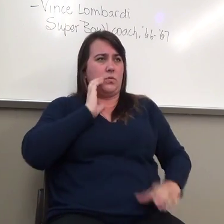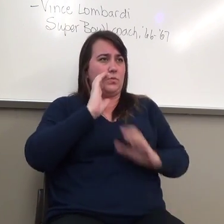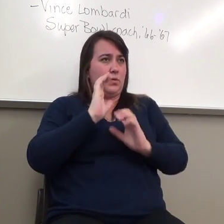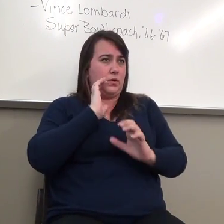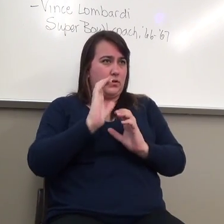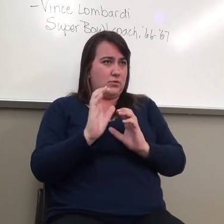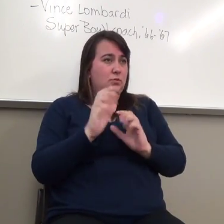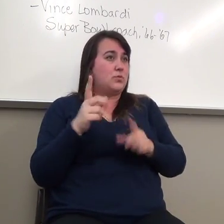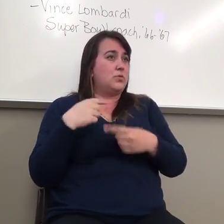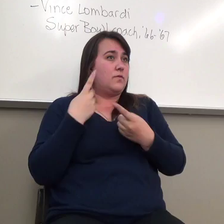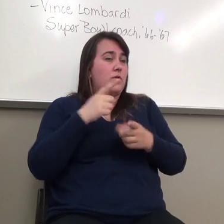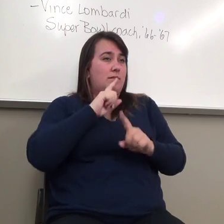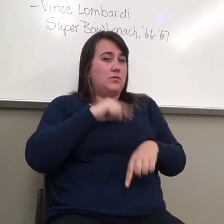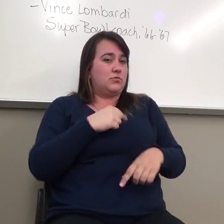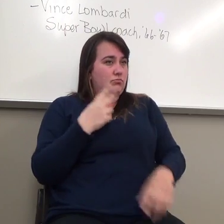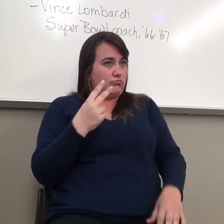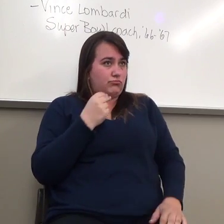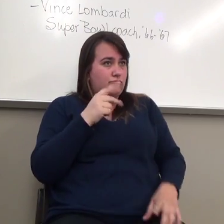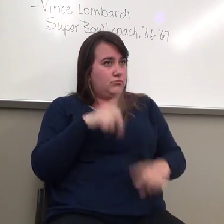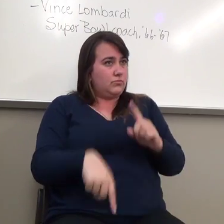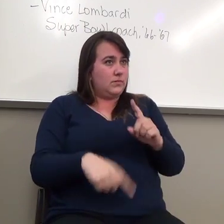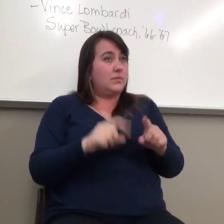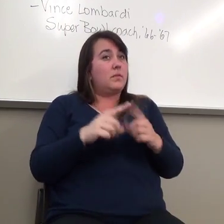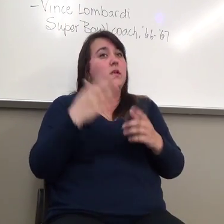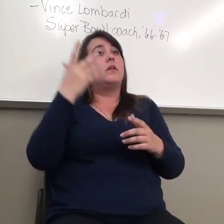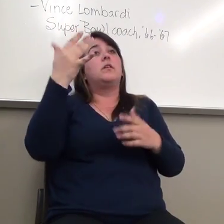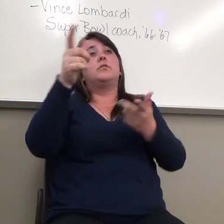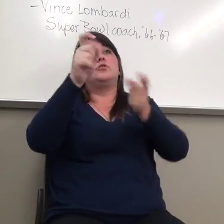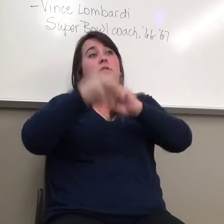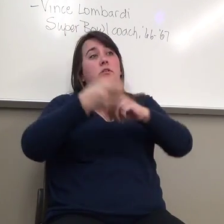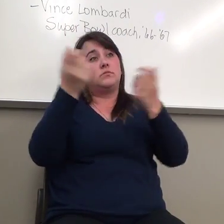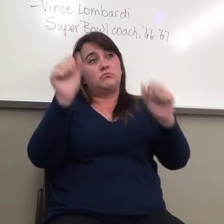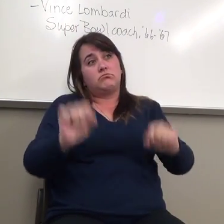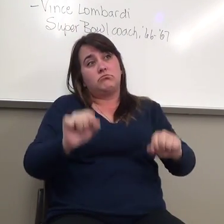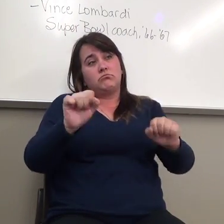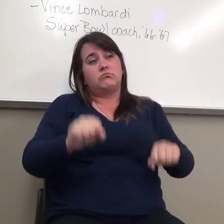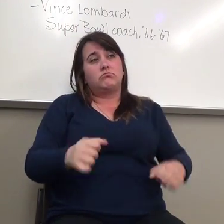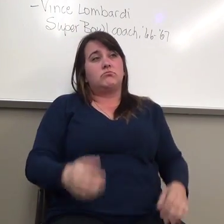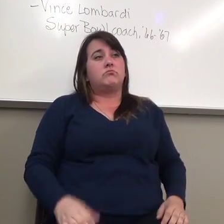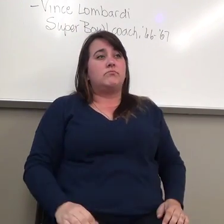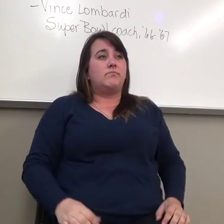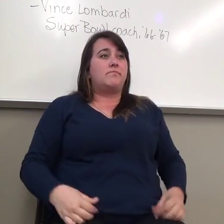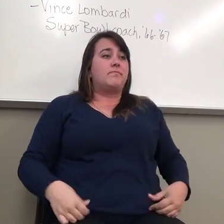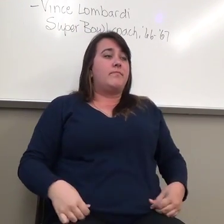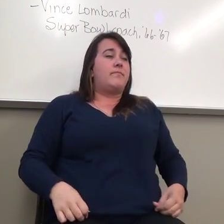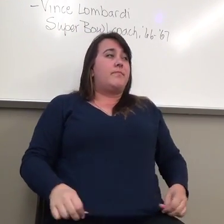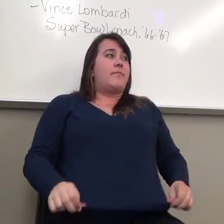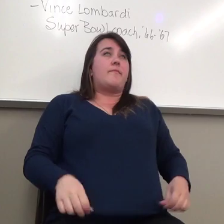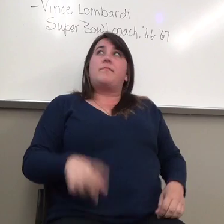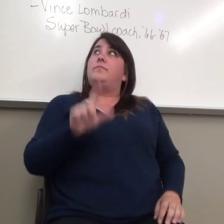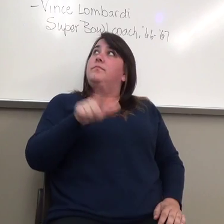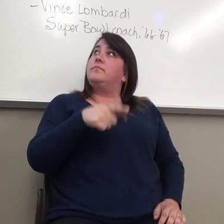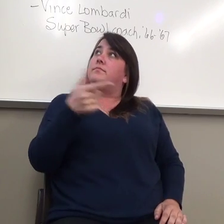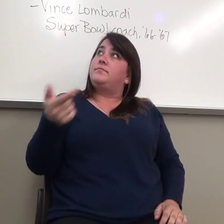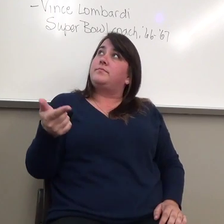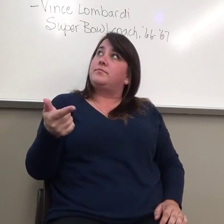far the answer is no, but that may change down the road. Okay. This other one is, so